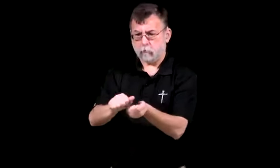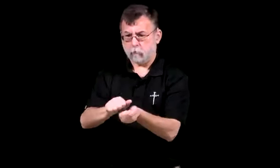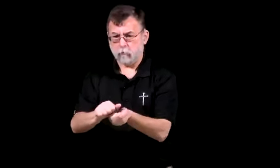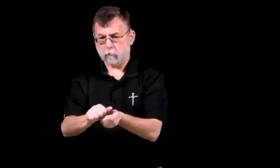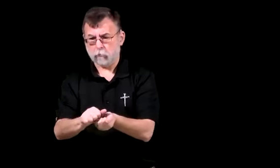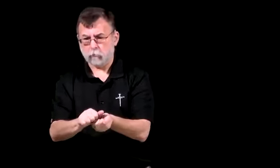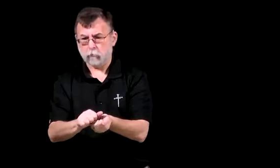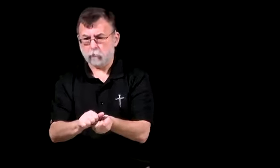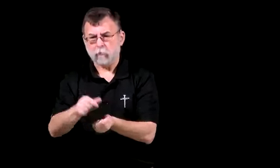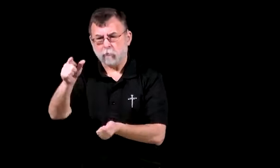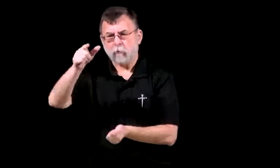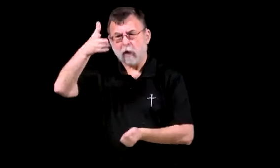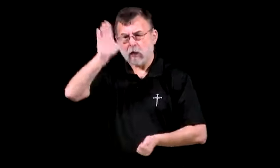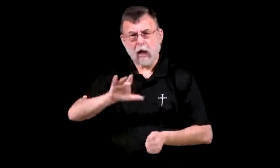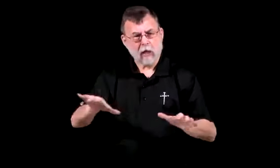God destroyed the city of Sodom and Gomorrah,